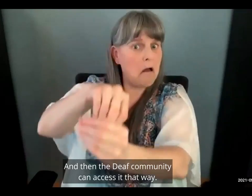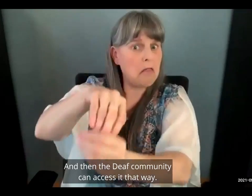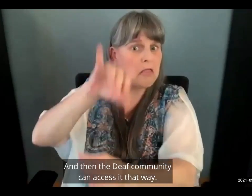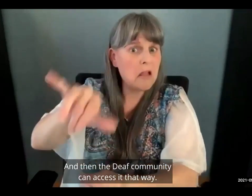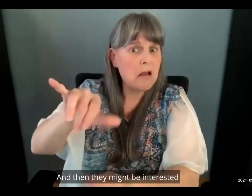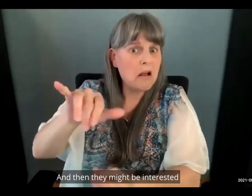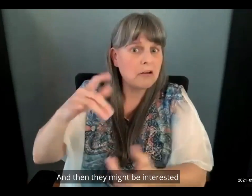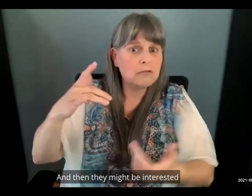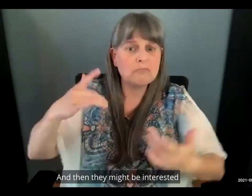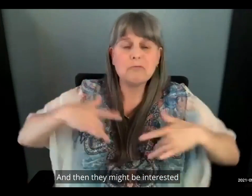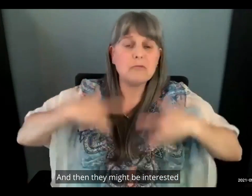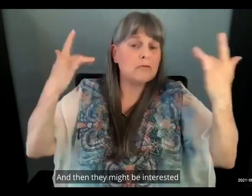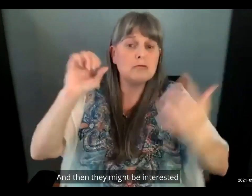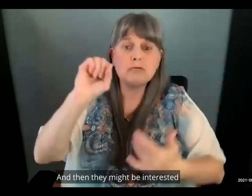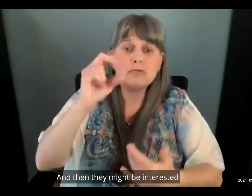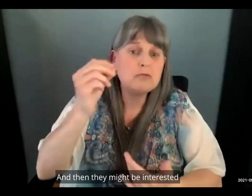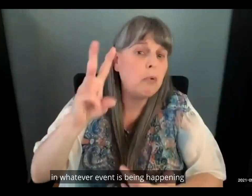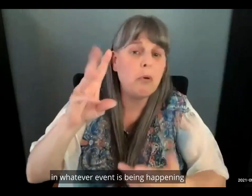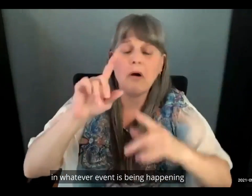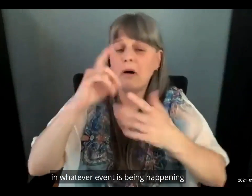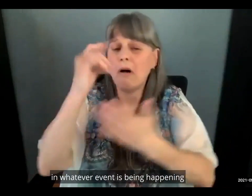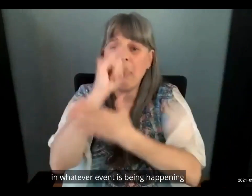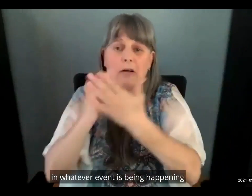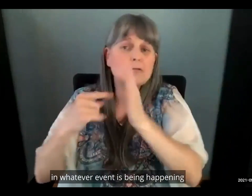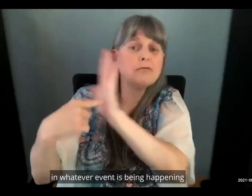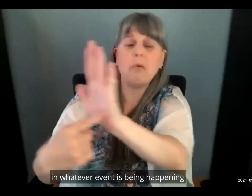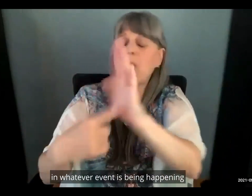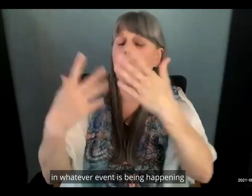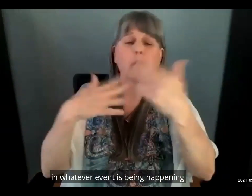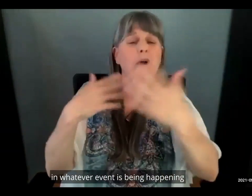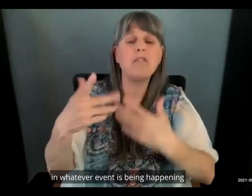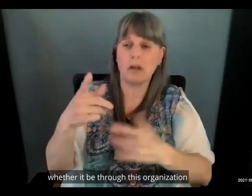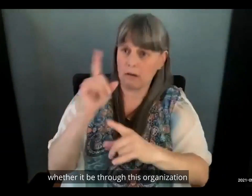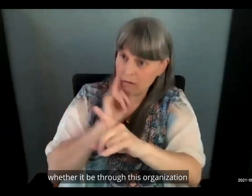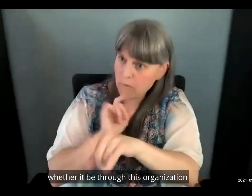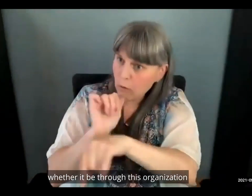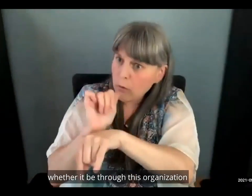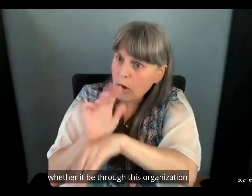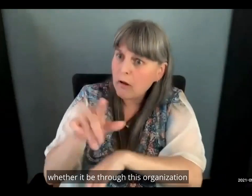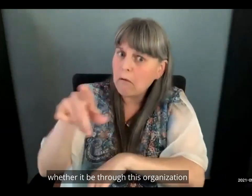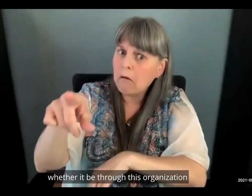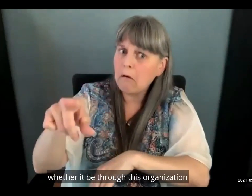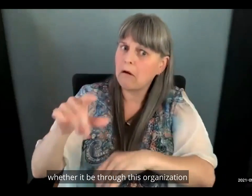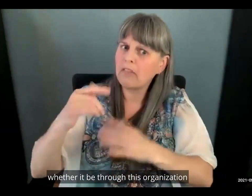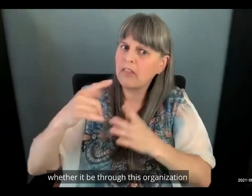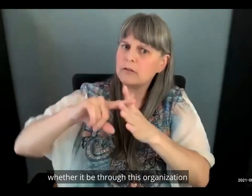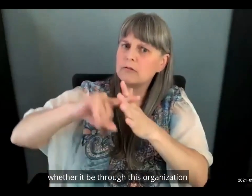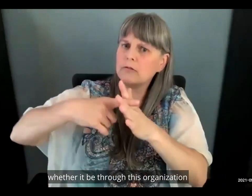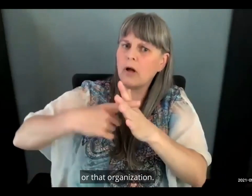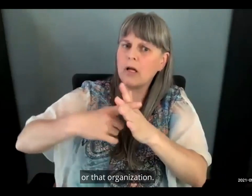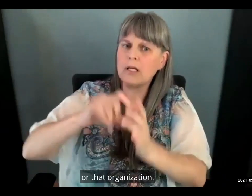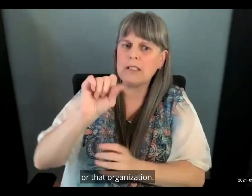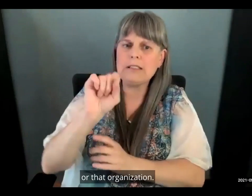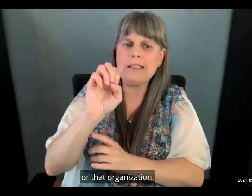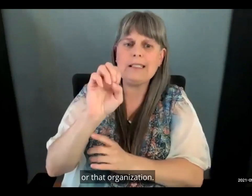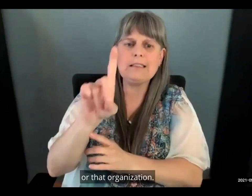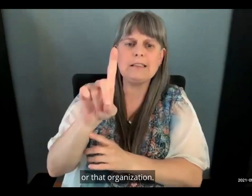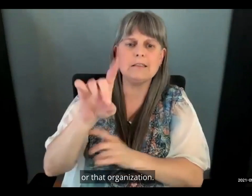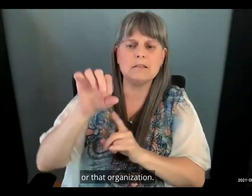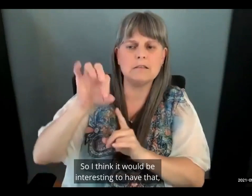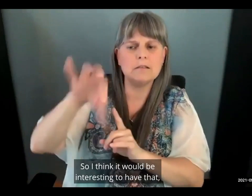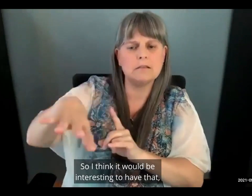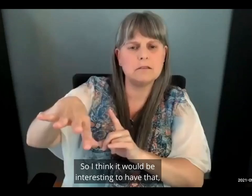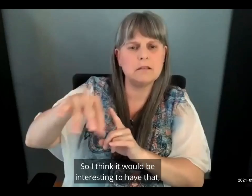way. And then they might be interested in whatever event is being happening, you know, whether it be through this organization or that